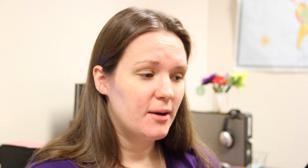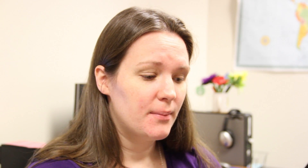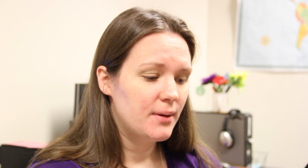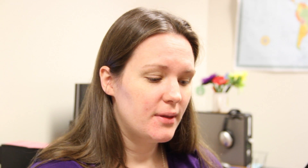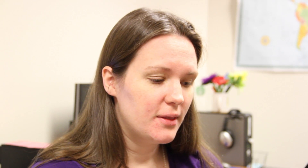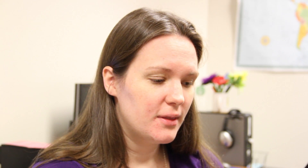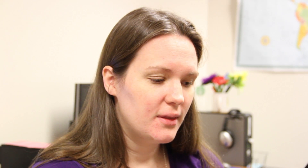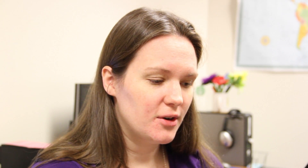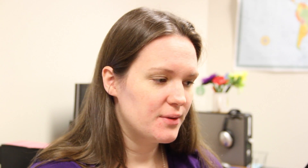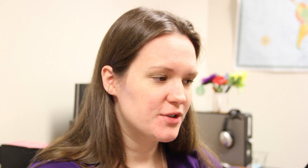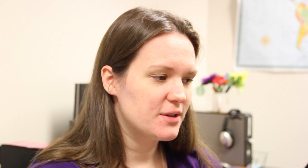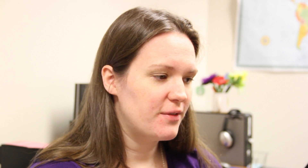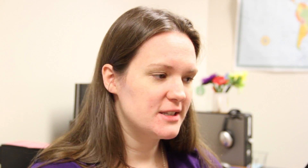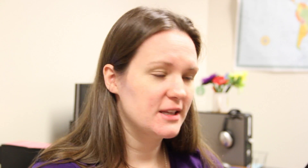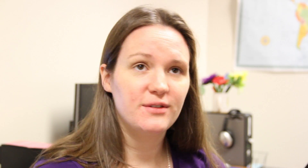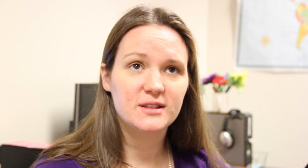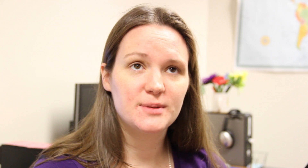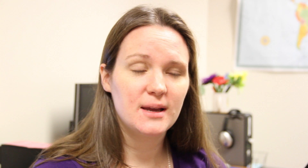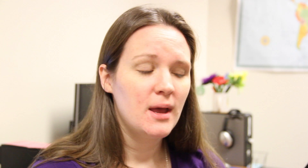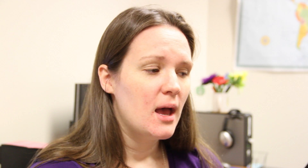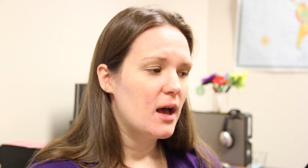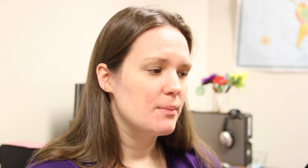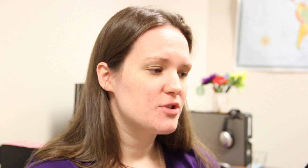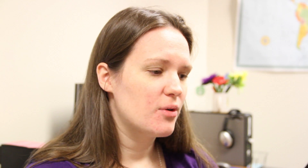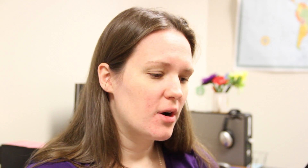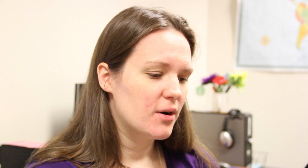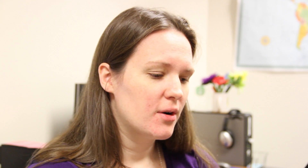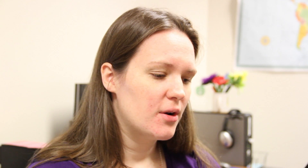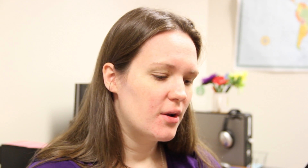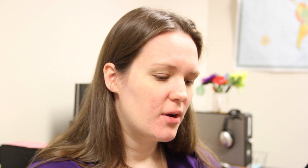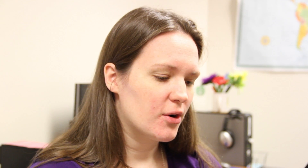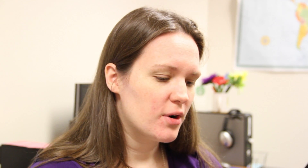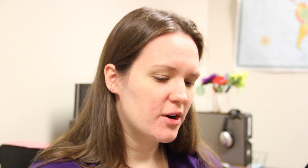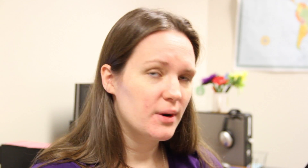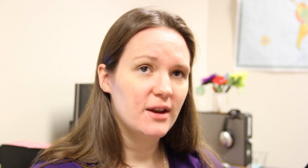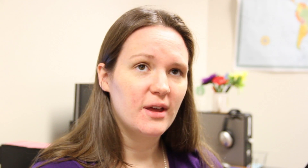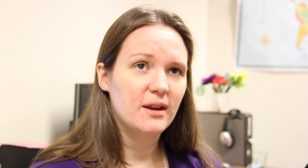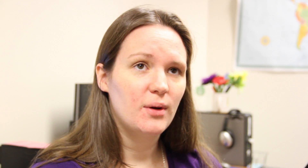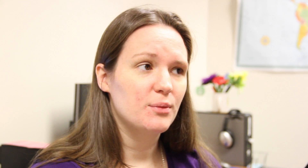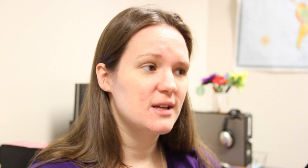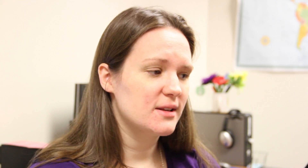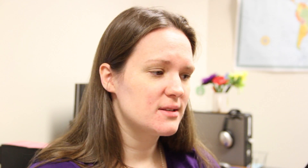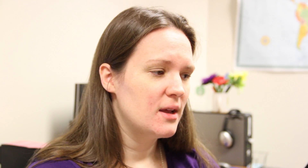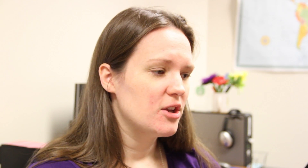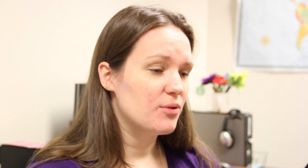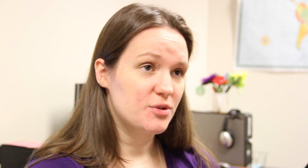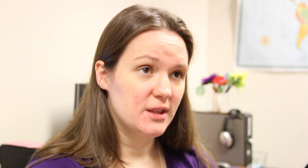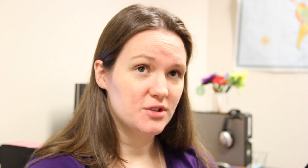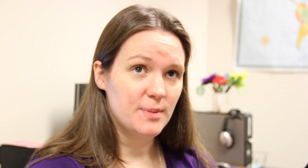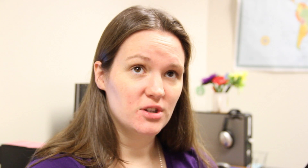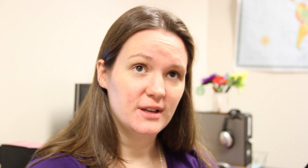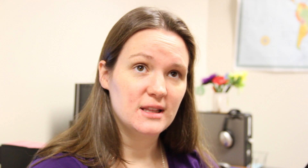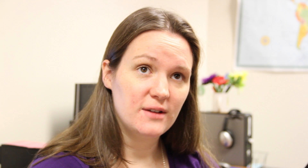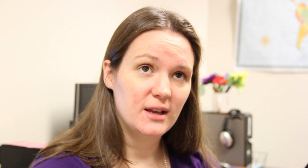that, if there's an event in the evening sometime. So our coordinator would handle that and would tell us, this